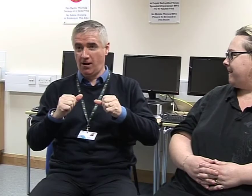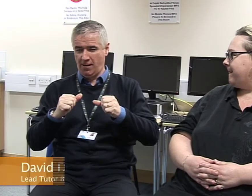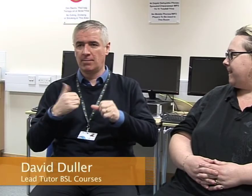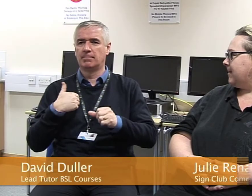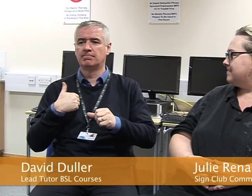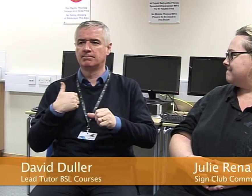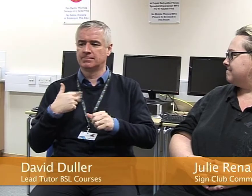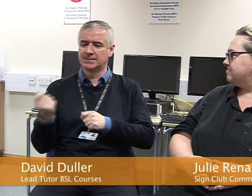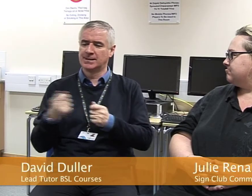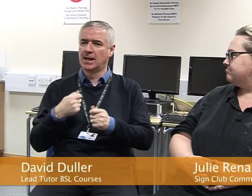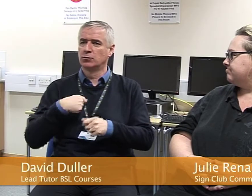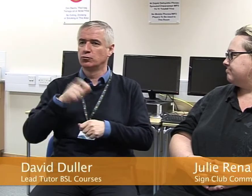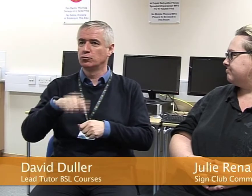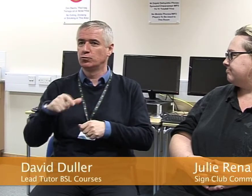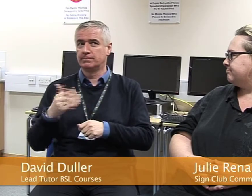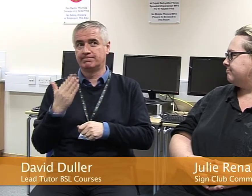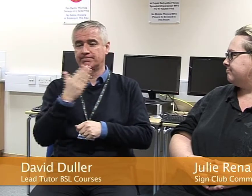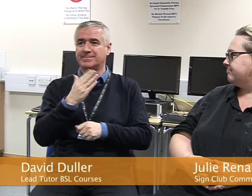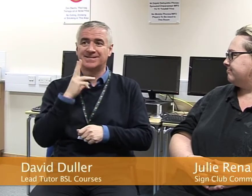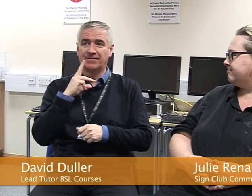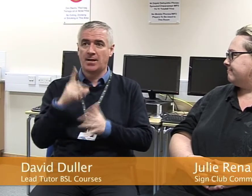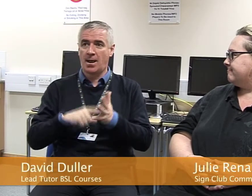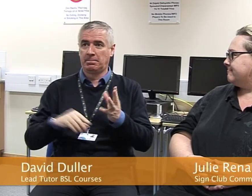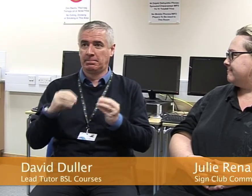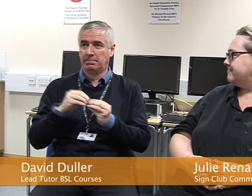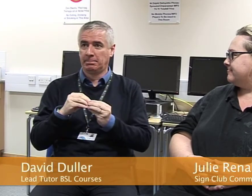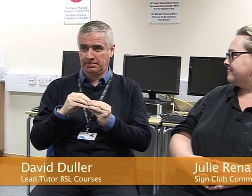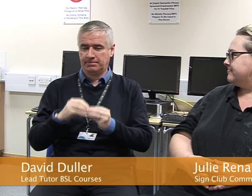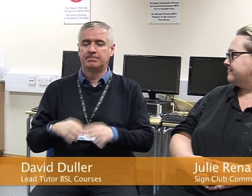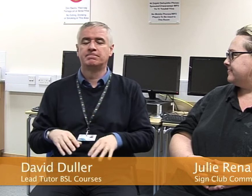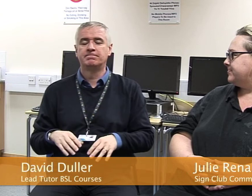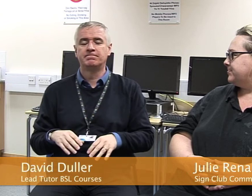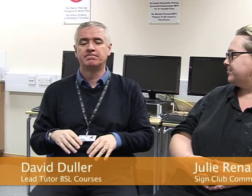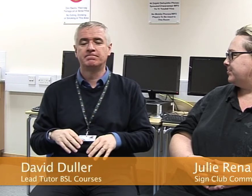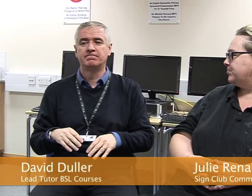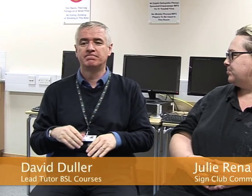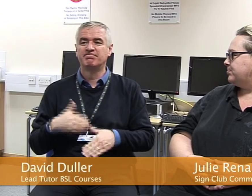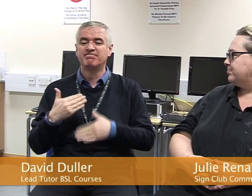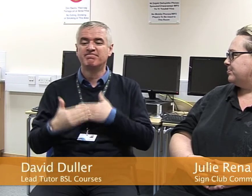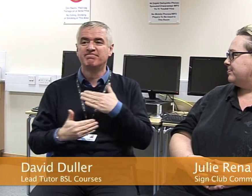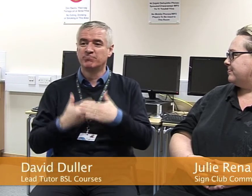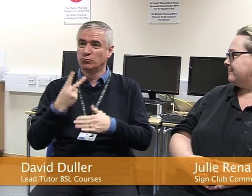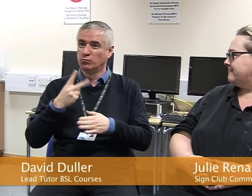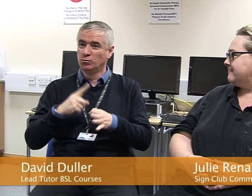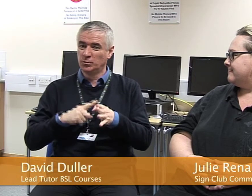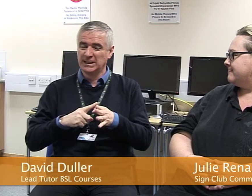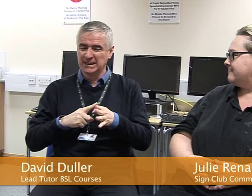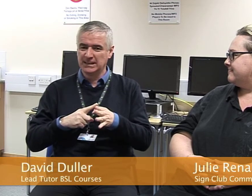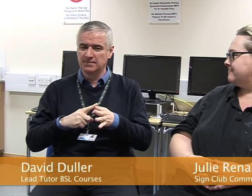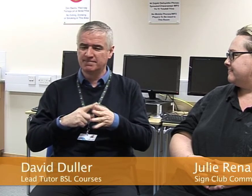Well, before the sign club started, I used to take my students along to a deaf club, and